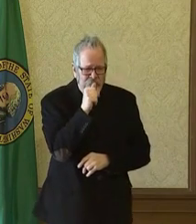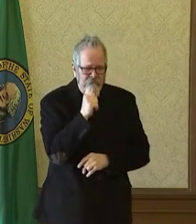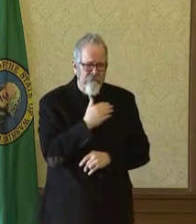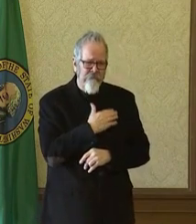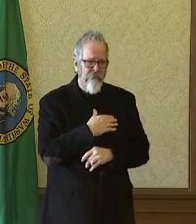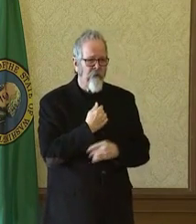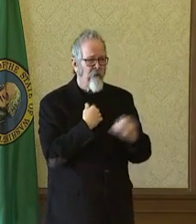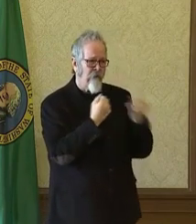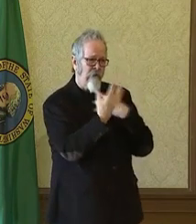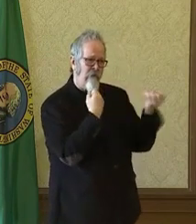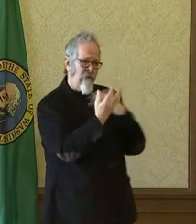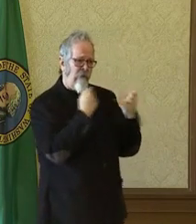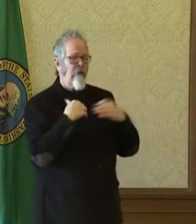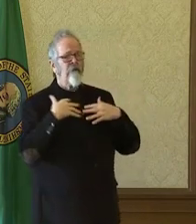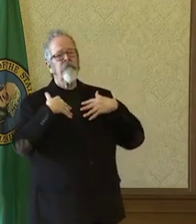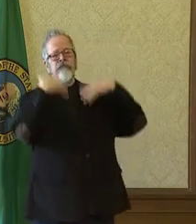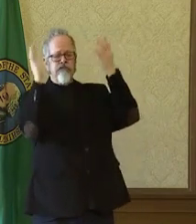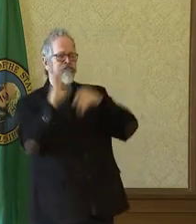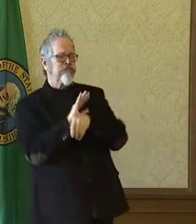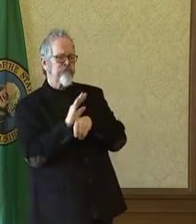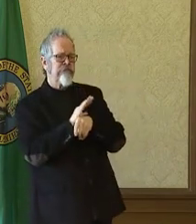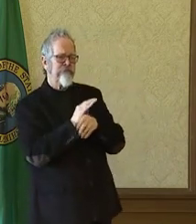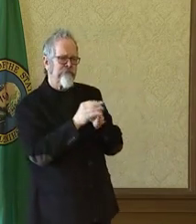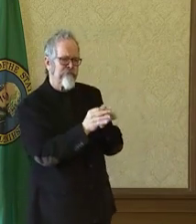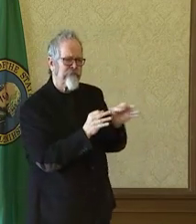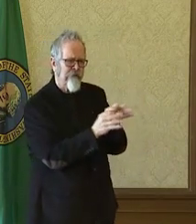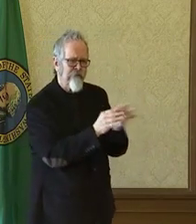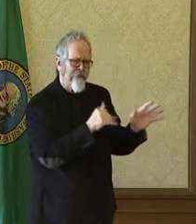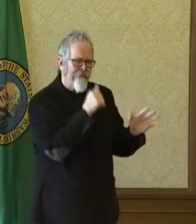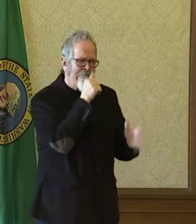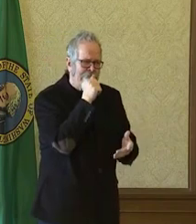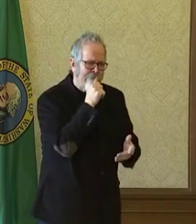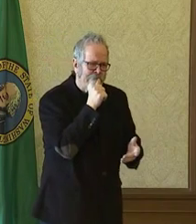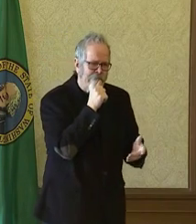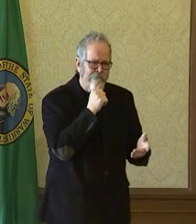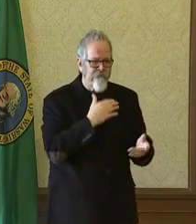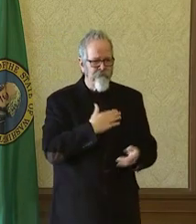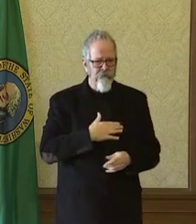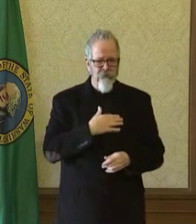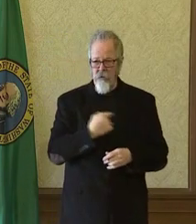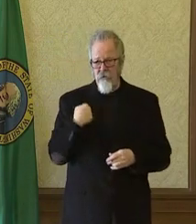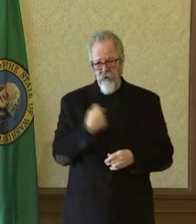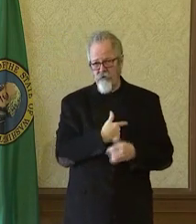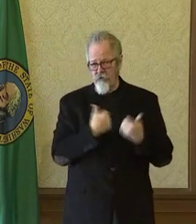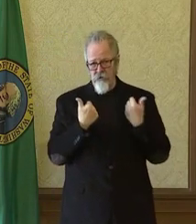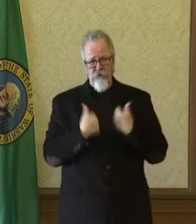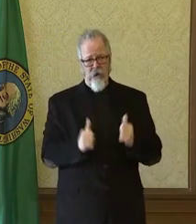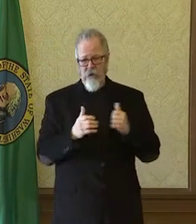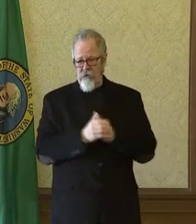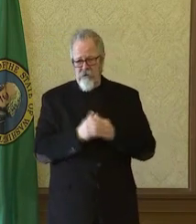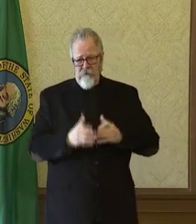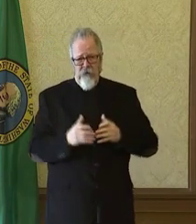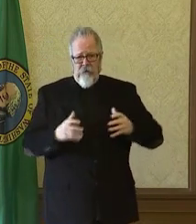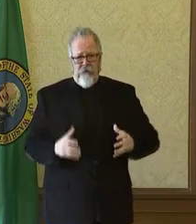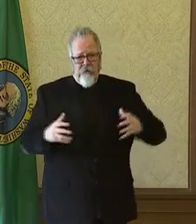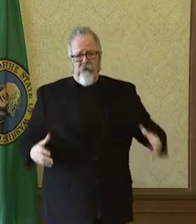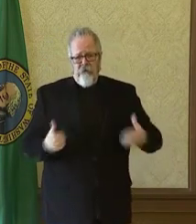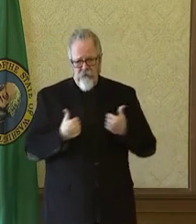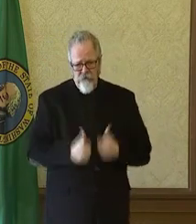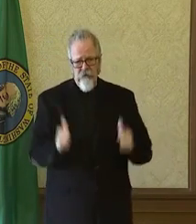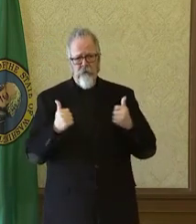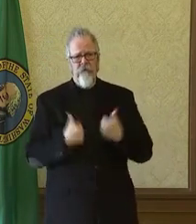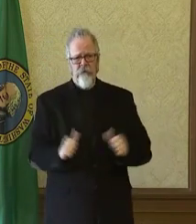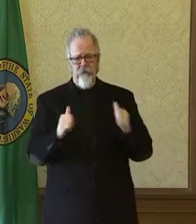But I can assure you we're doing everything humanly possible to build capacity. Let me give you an example. We have